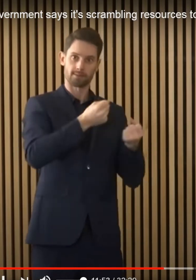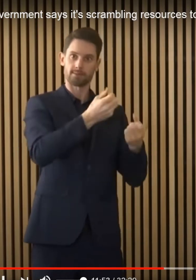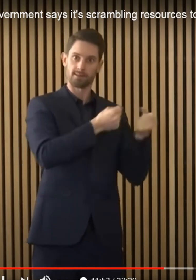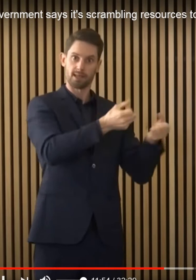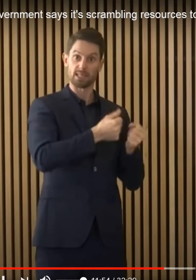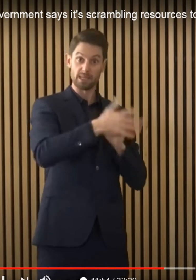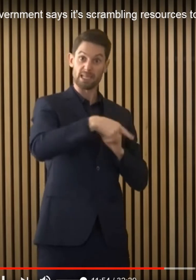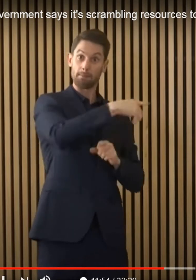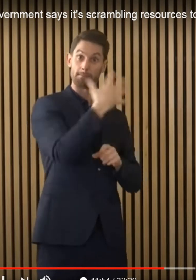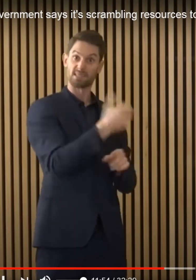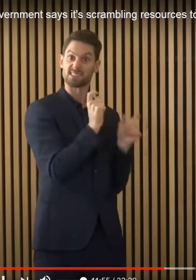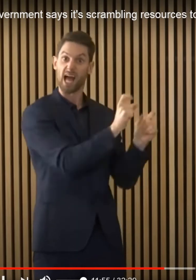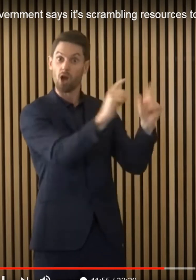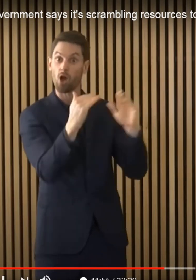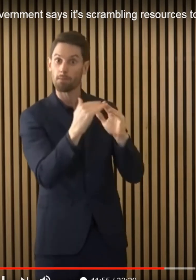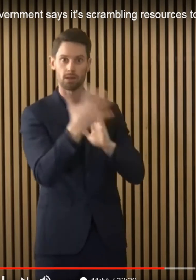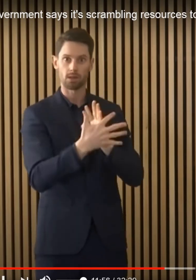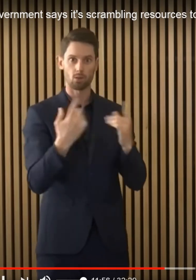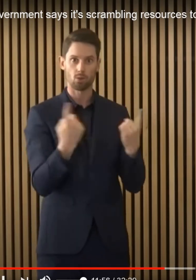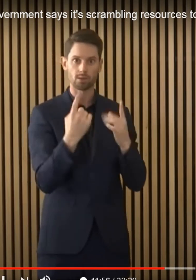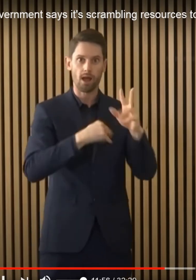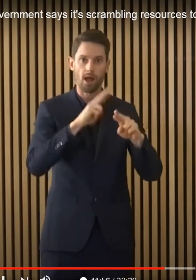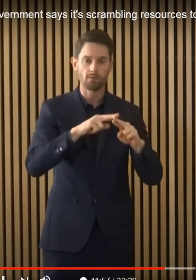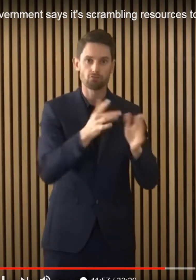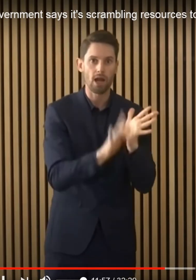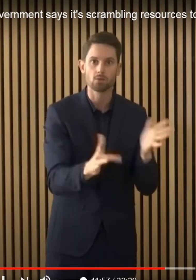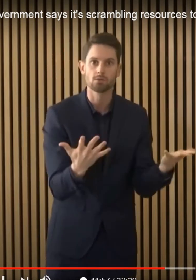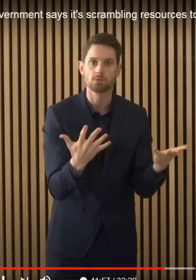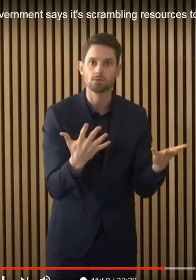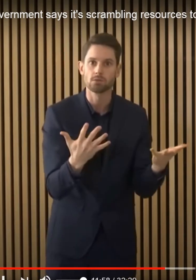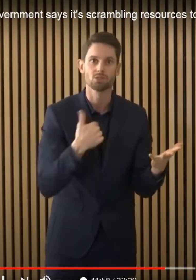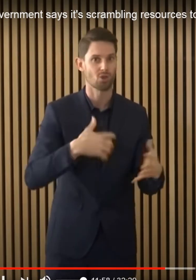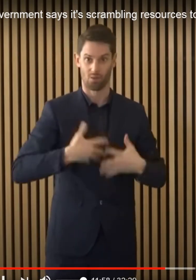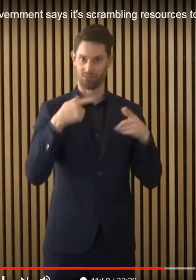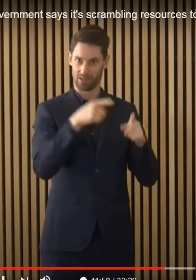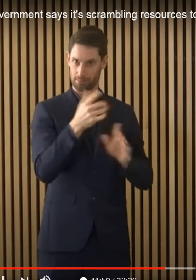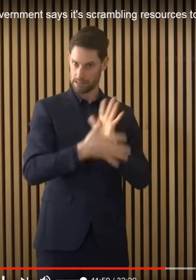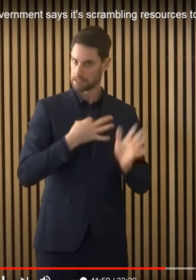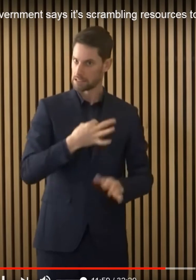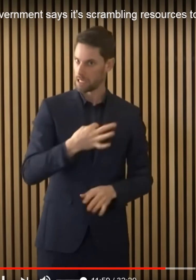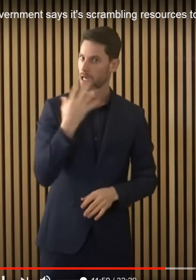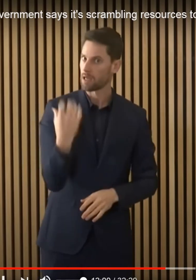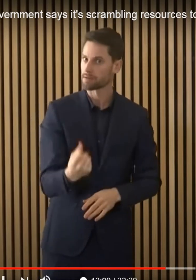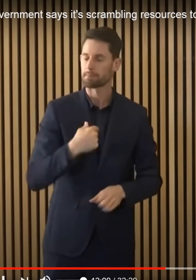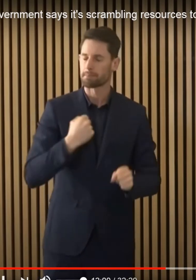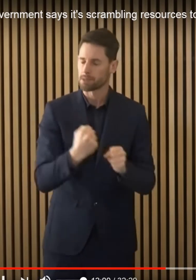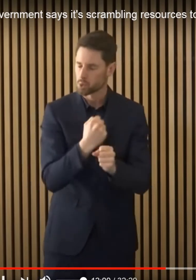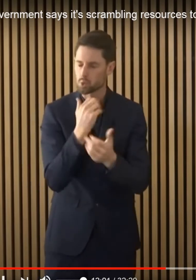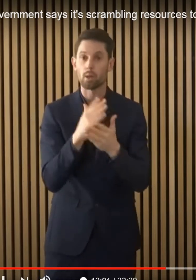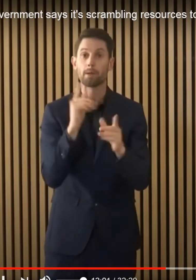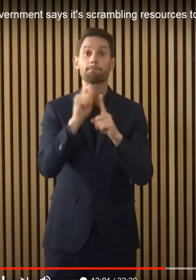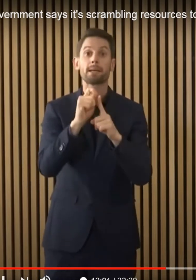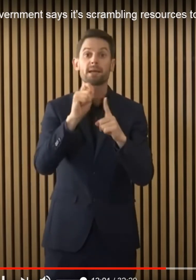with PPE distribution, and we've made sure that there are no distribution issues, and we keep monitoring